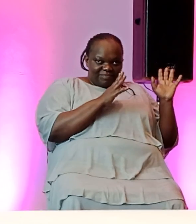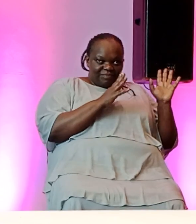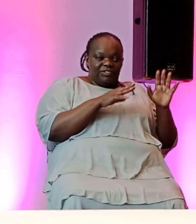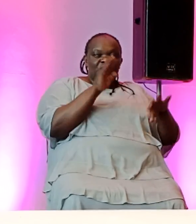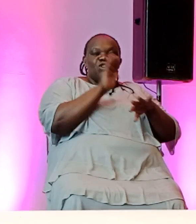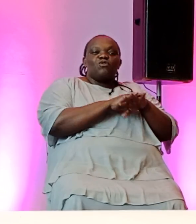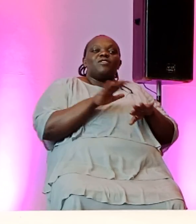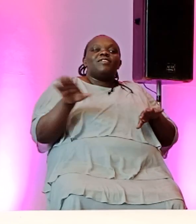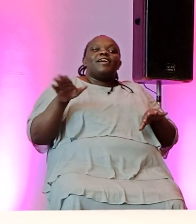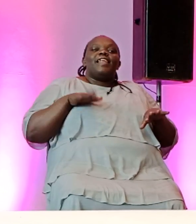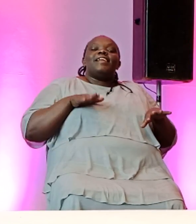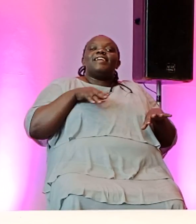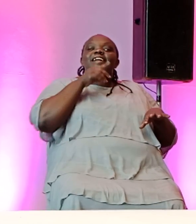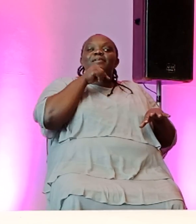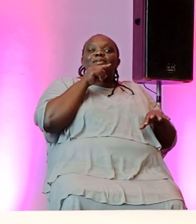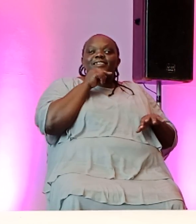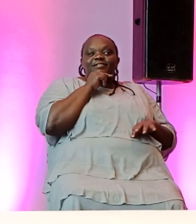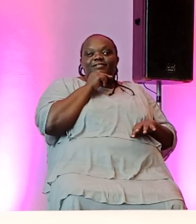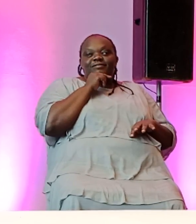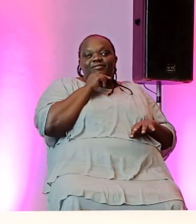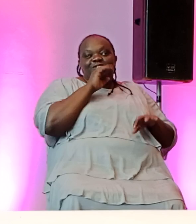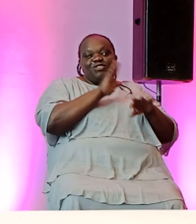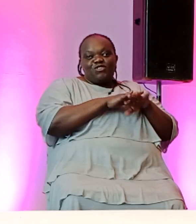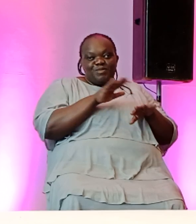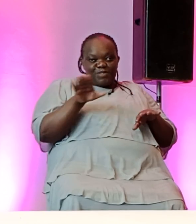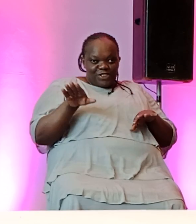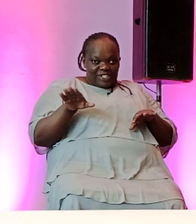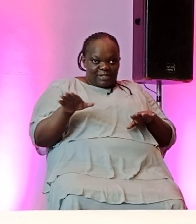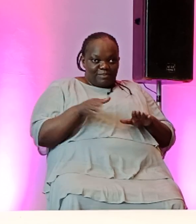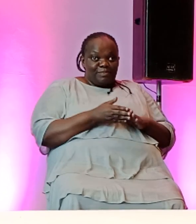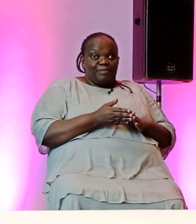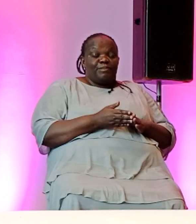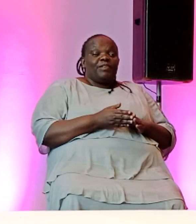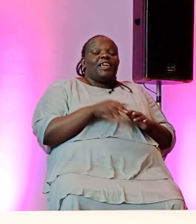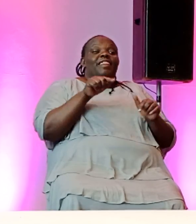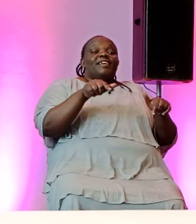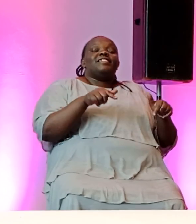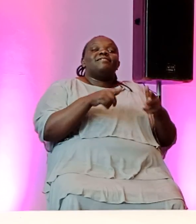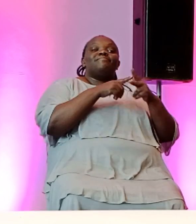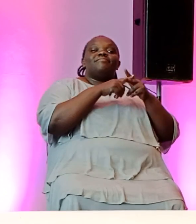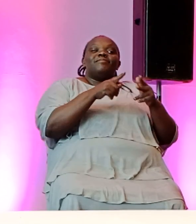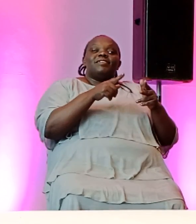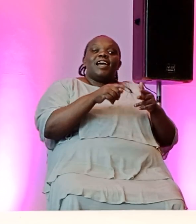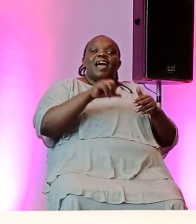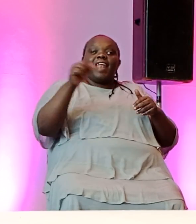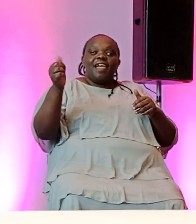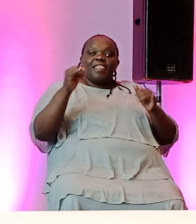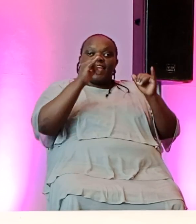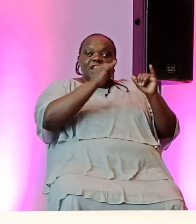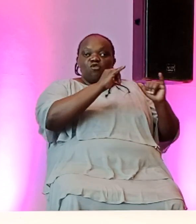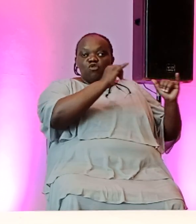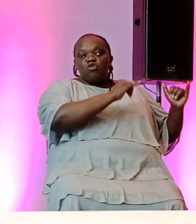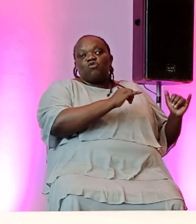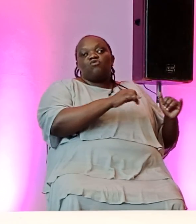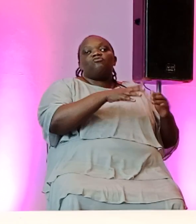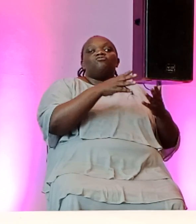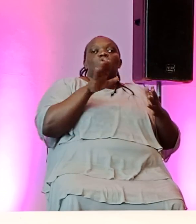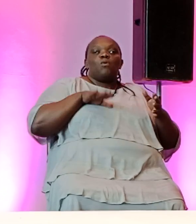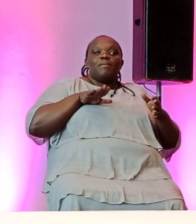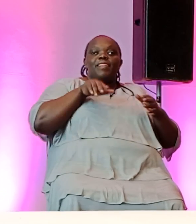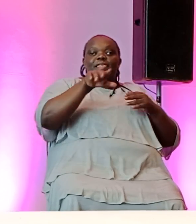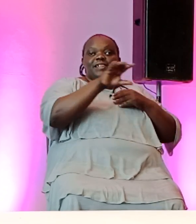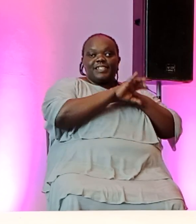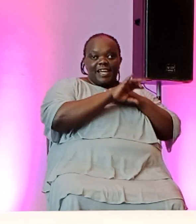Good morning, ladies and gentlemen. I think this is the beginning of yet another new dawn for women in